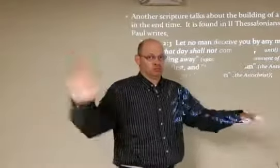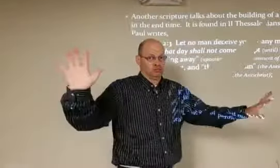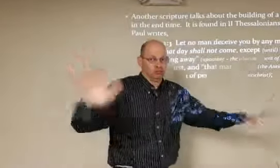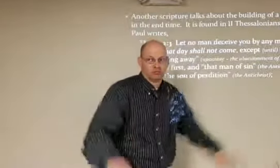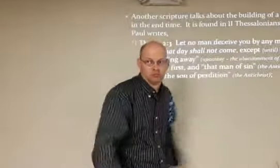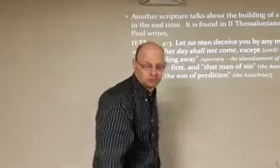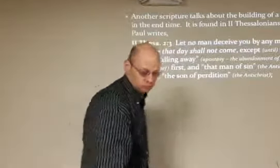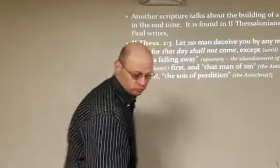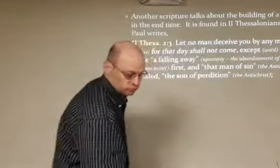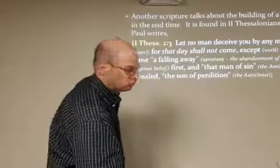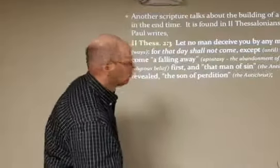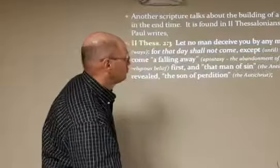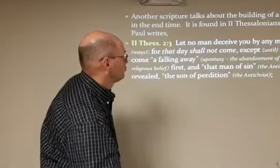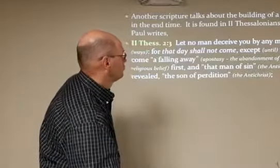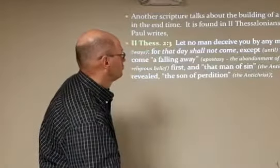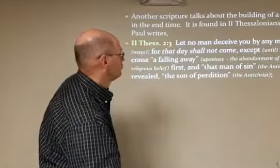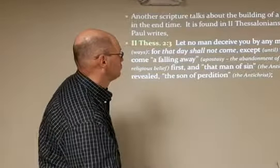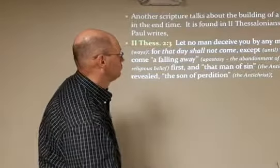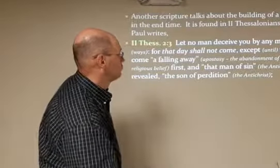And you'll know when the Antichrist is here.